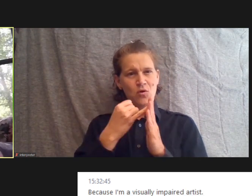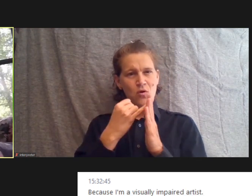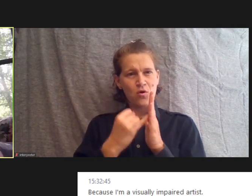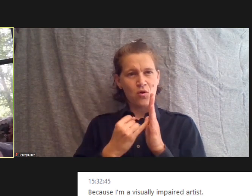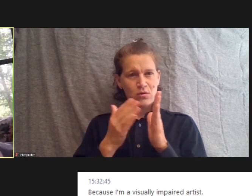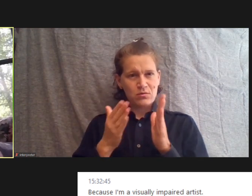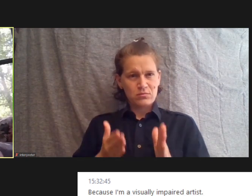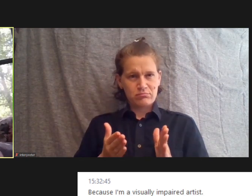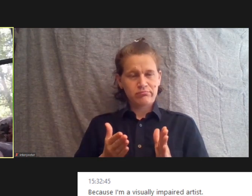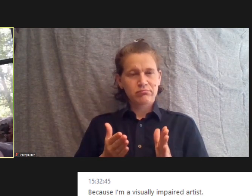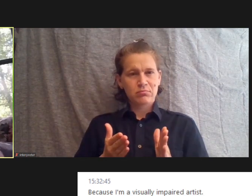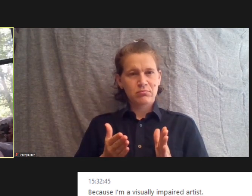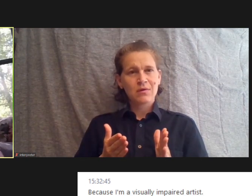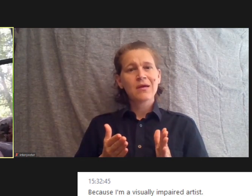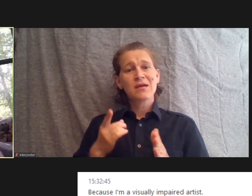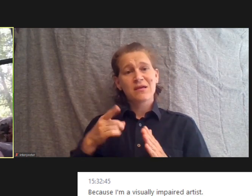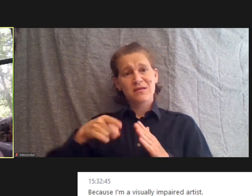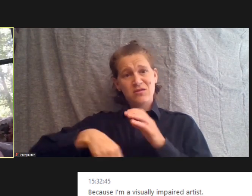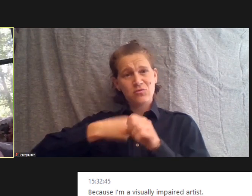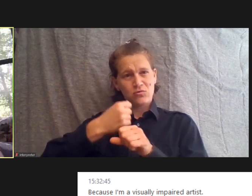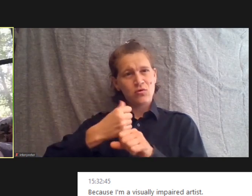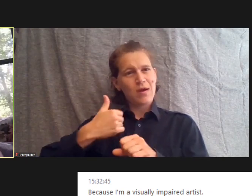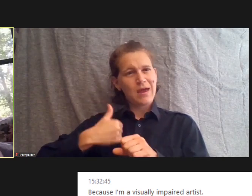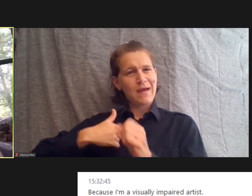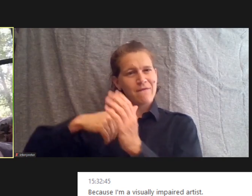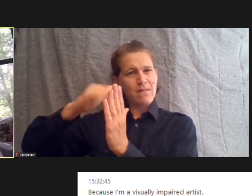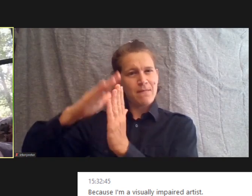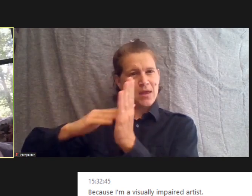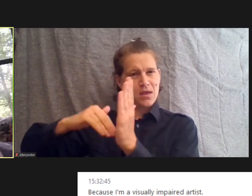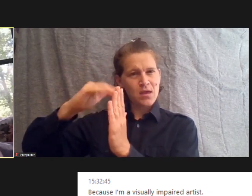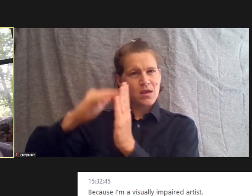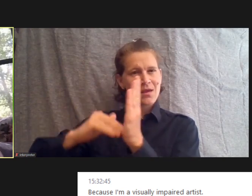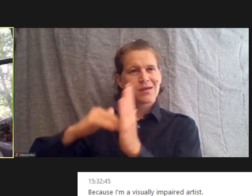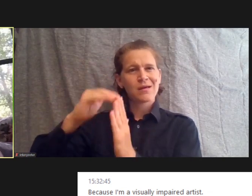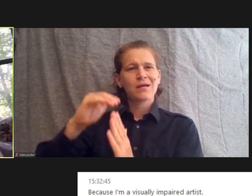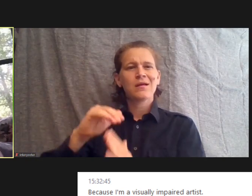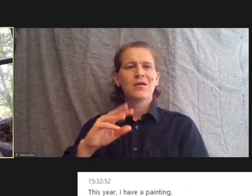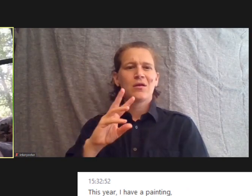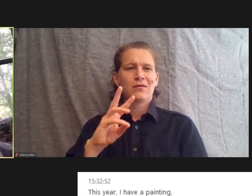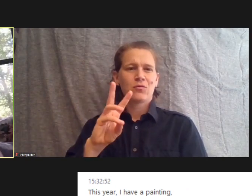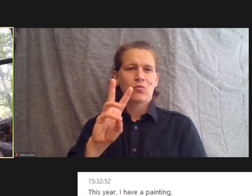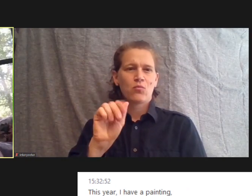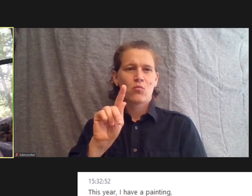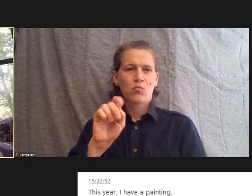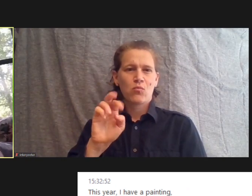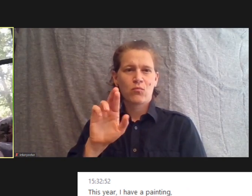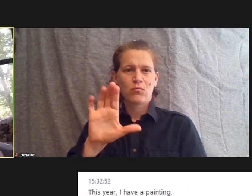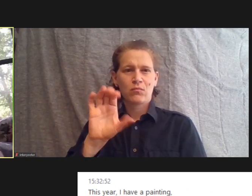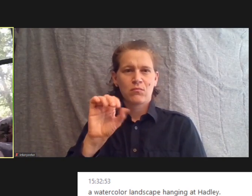painting, a watercolor landscape, hanging at Hadley. What an honor.